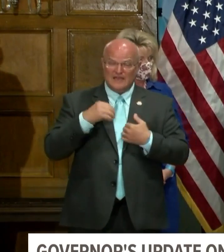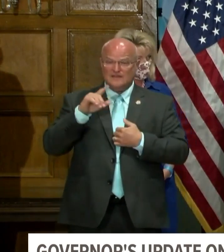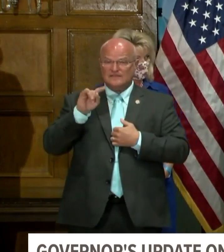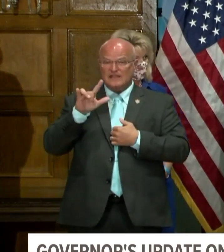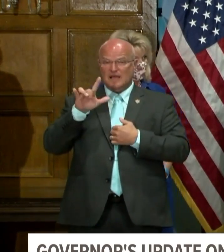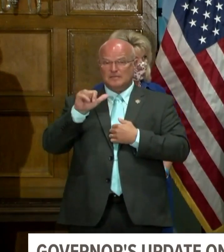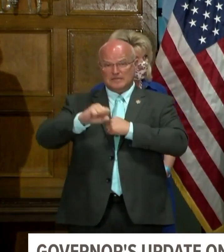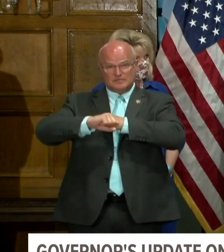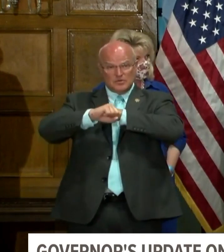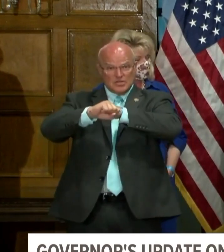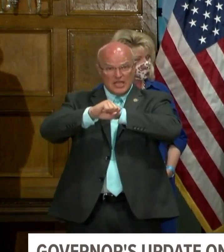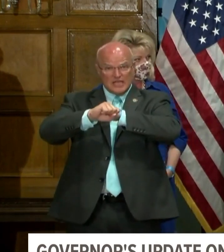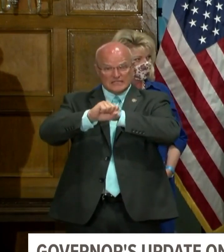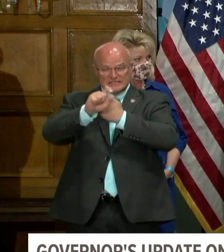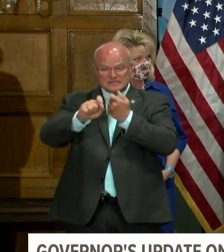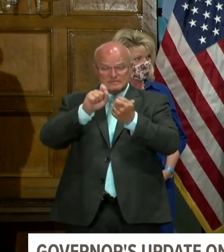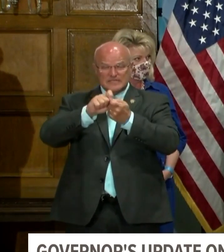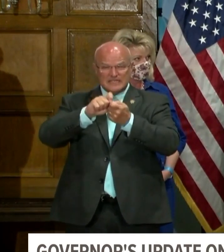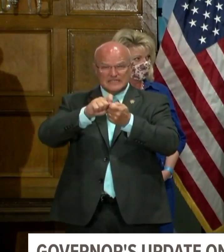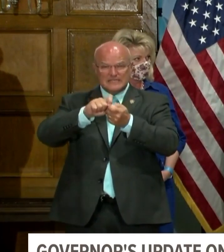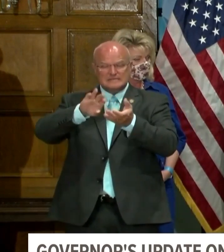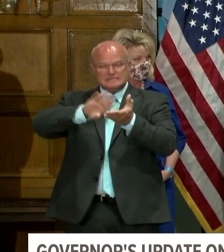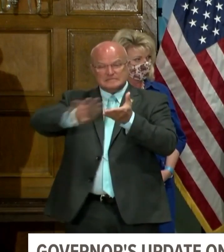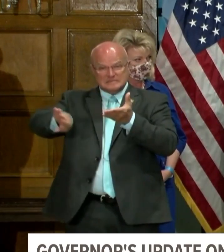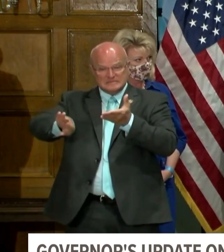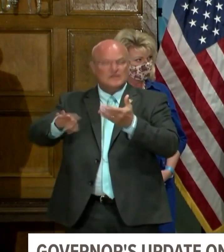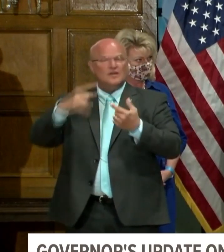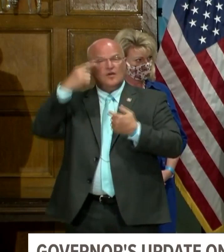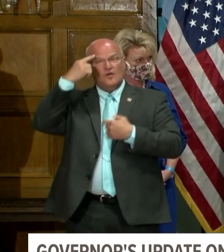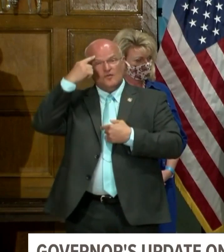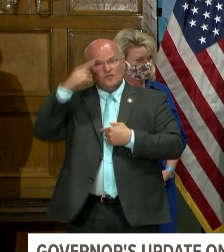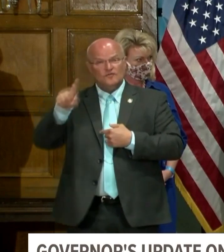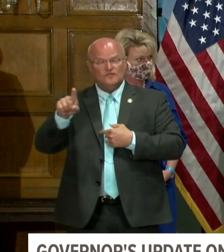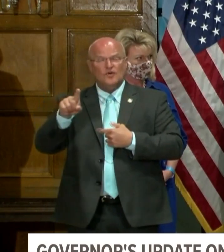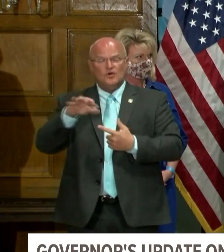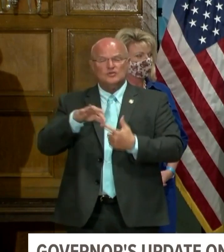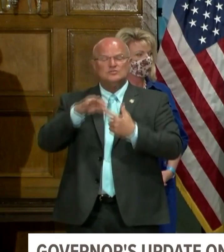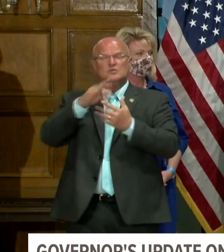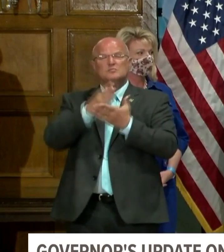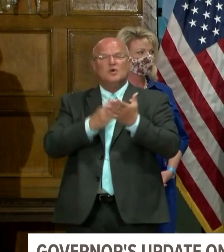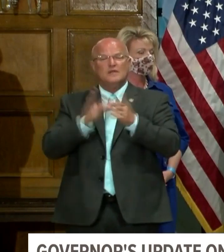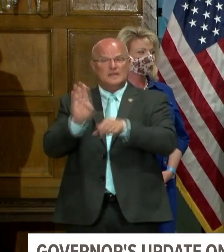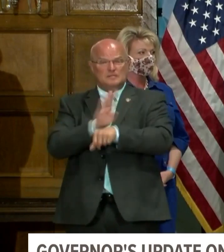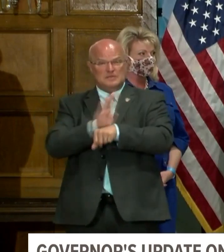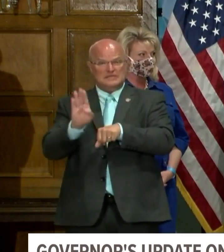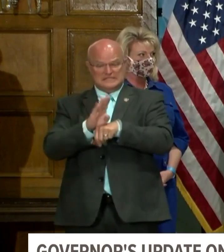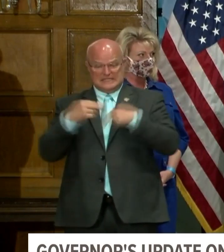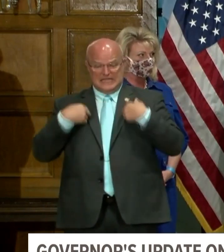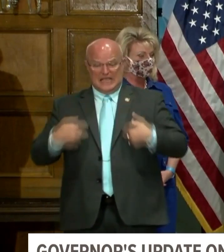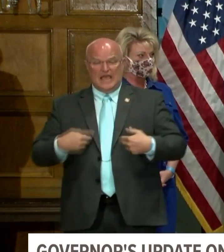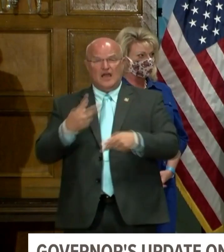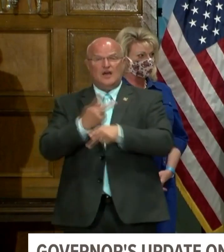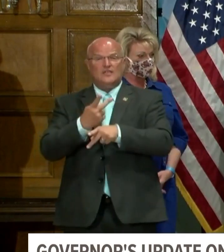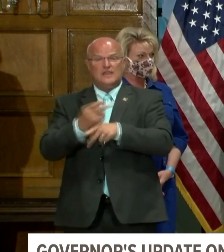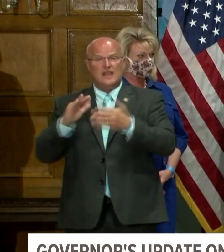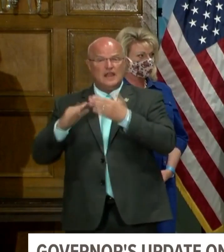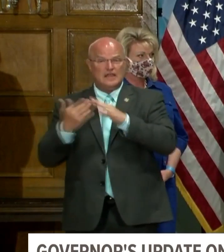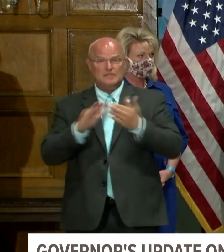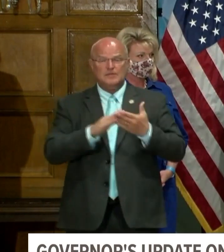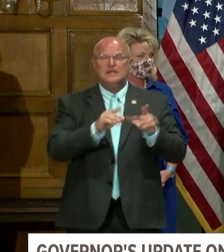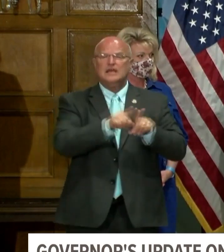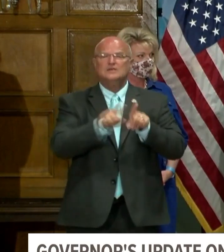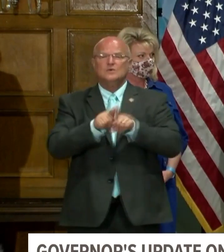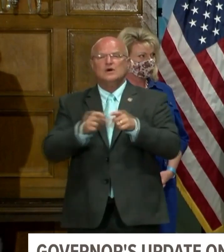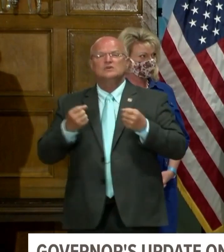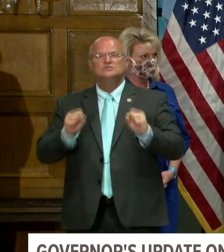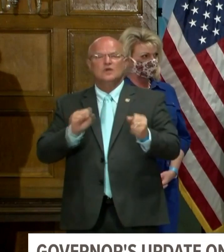liability protections, specifically immunity provided to certain aspects of the business and healthcare community, as well as